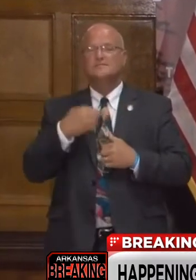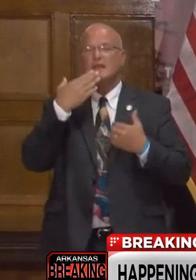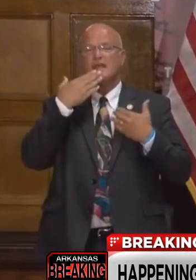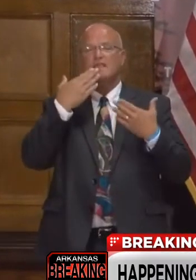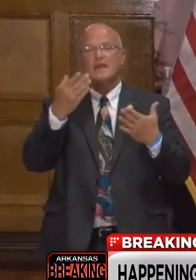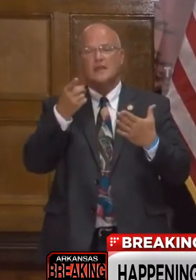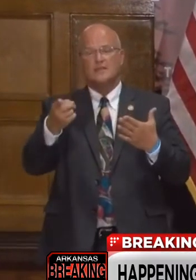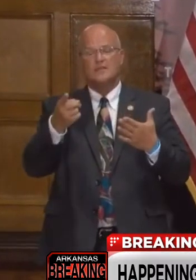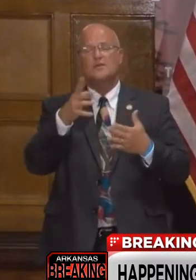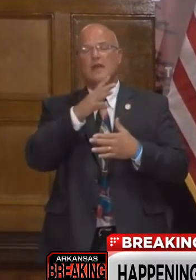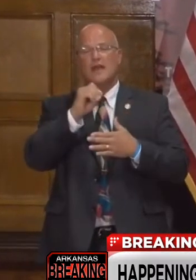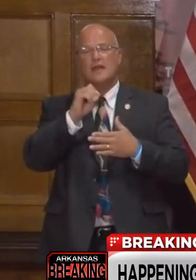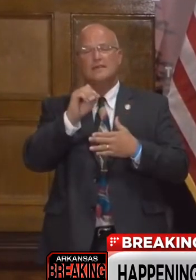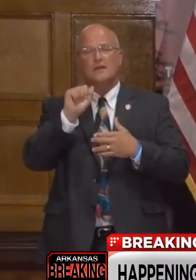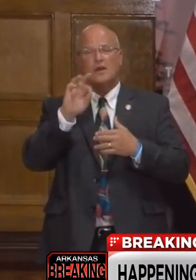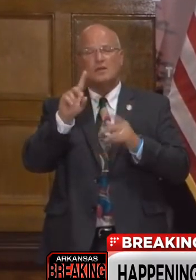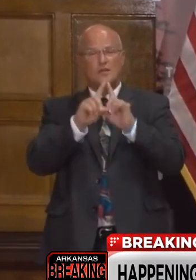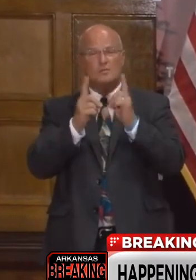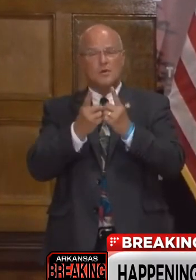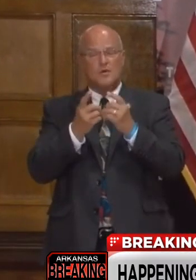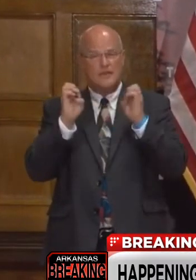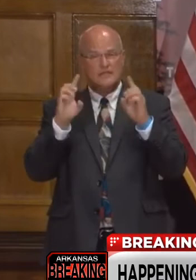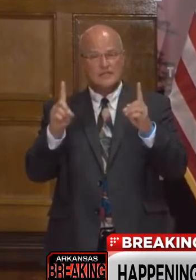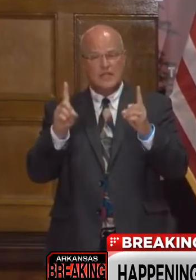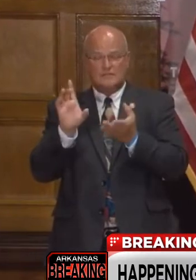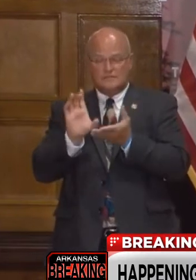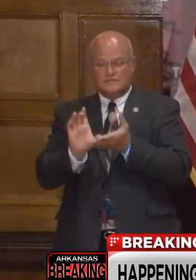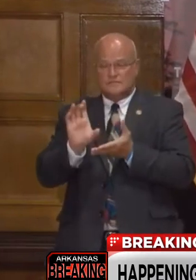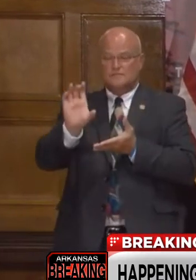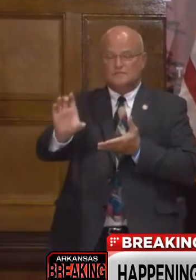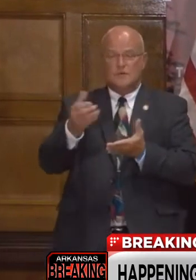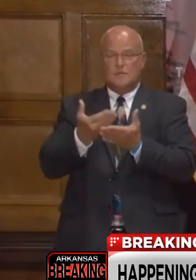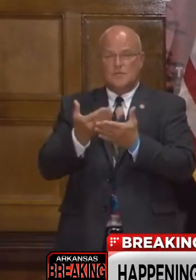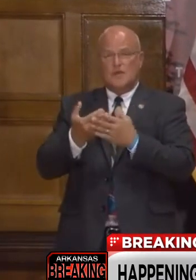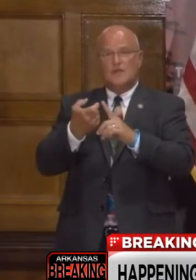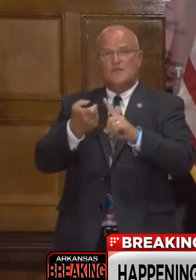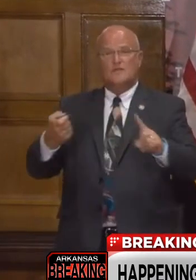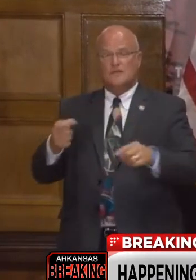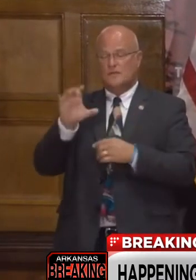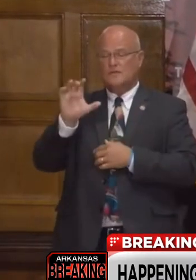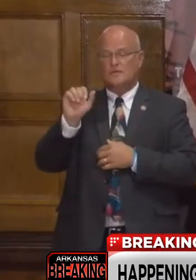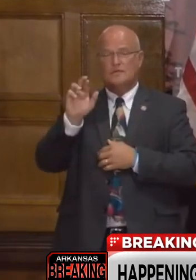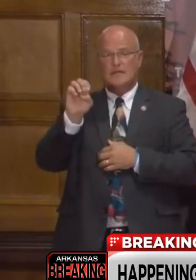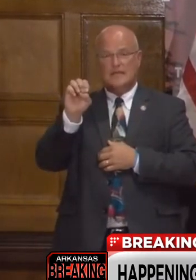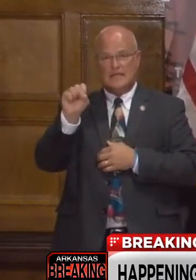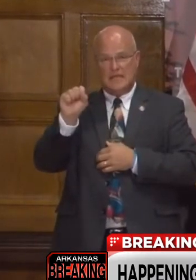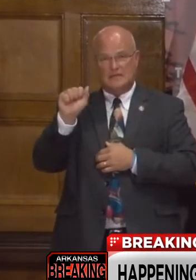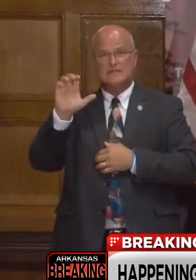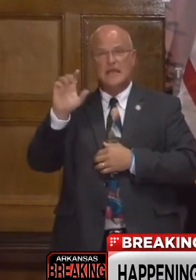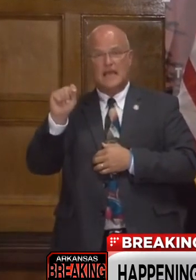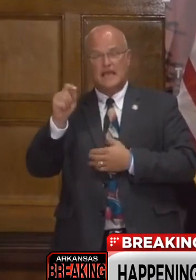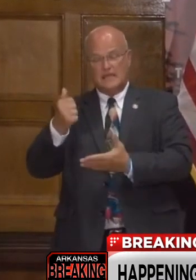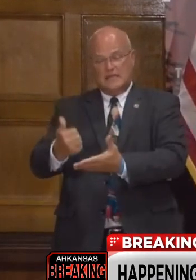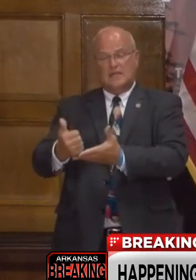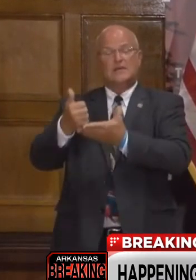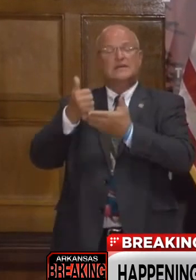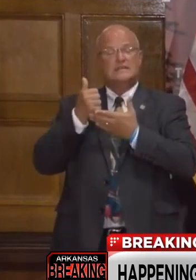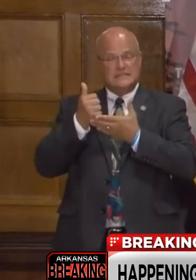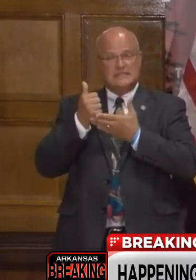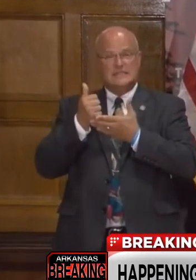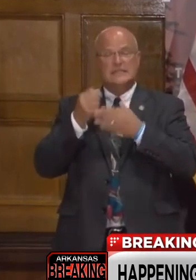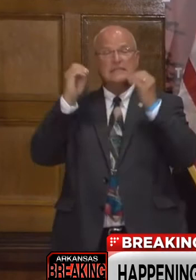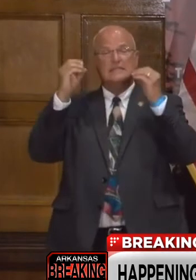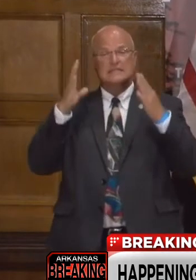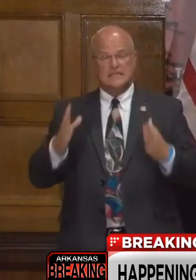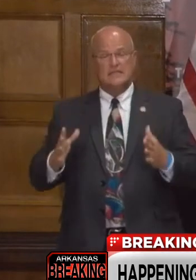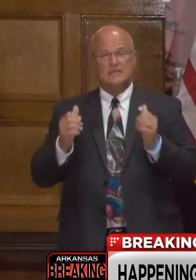thank you and the Arkansas Department of Education for allocating funds from the CARES Act to assist educators with sick quarantine